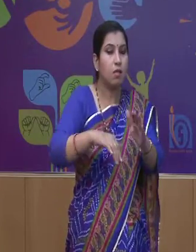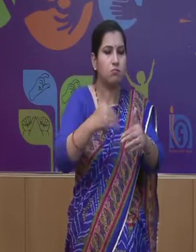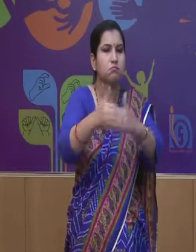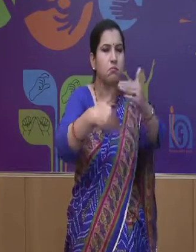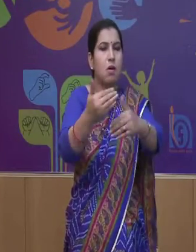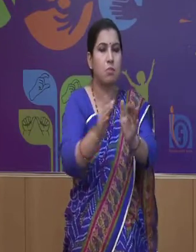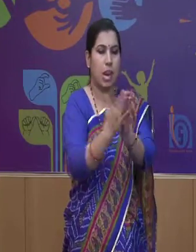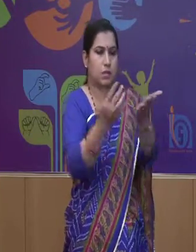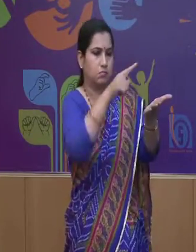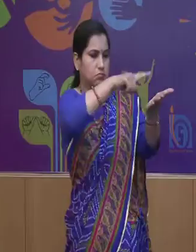upcoming lessons.